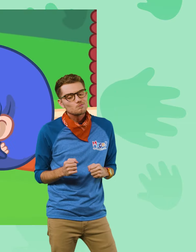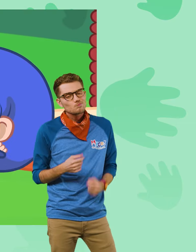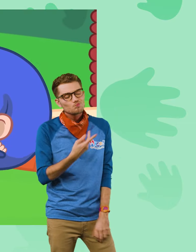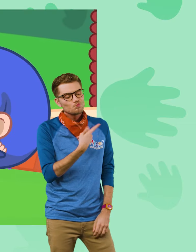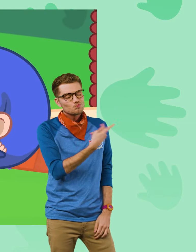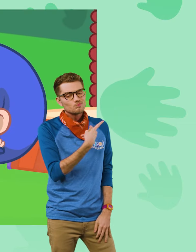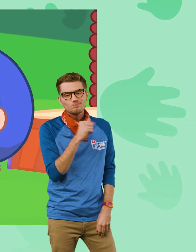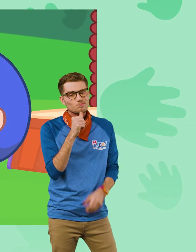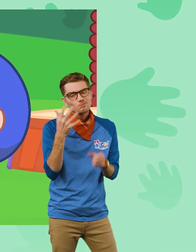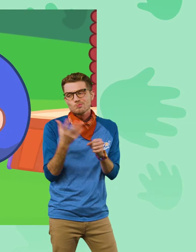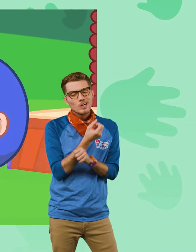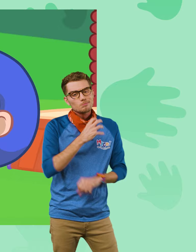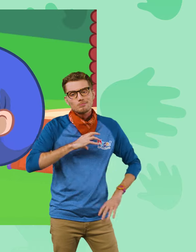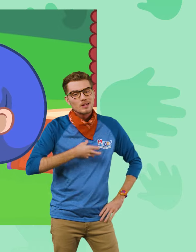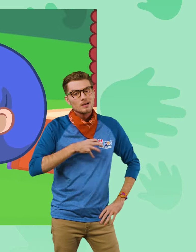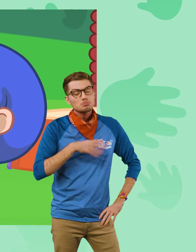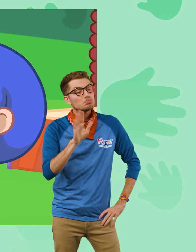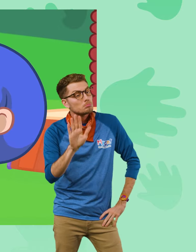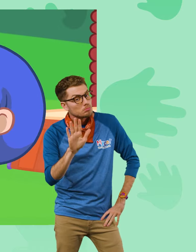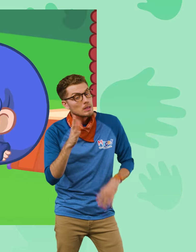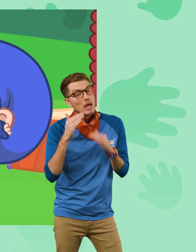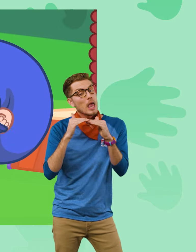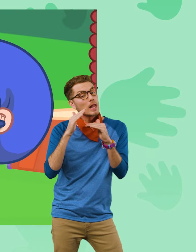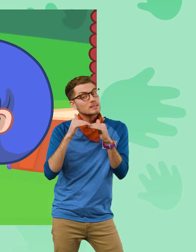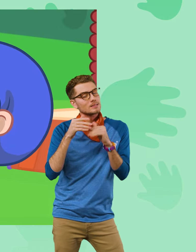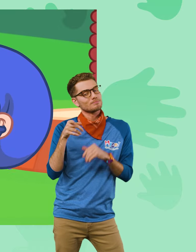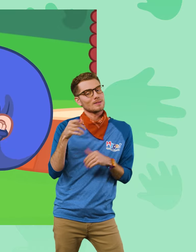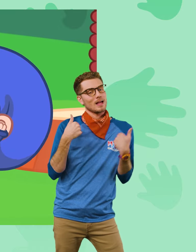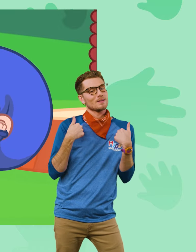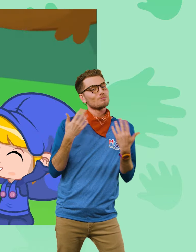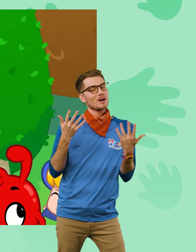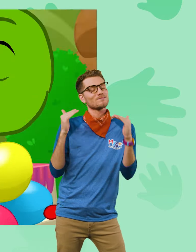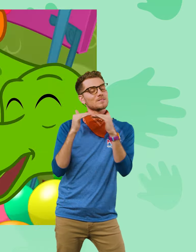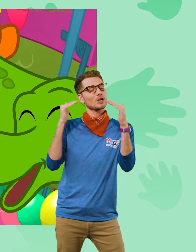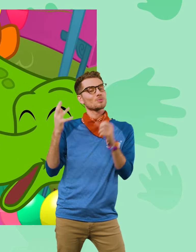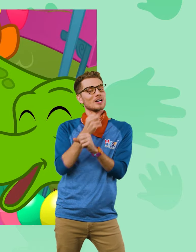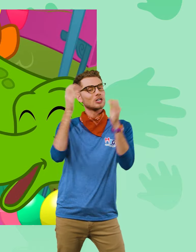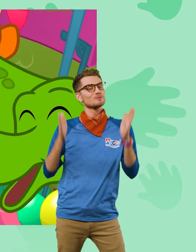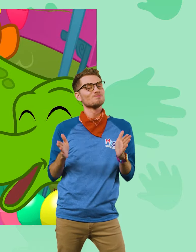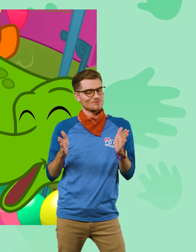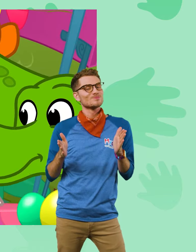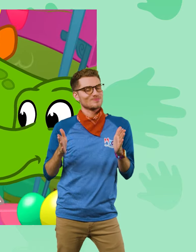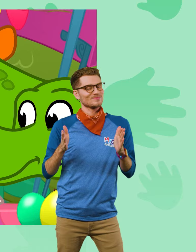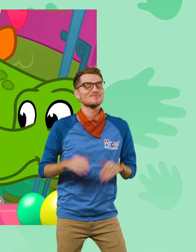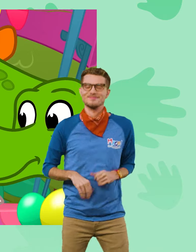We didn't win, Morphle, but at least we have a fair winner.